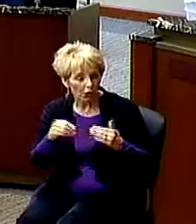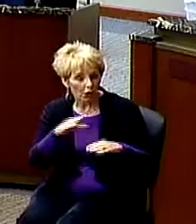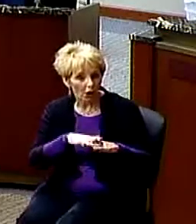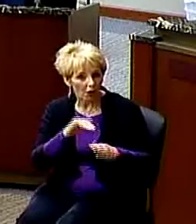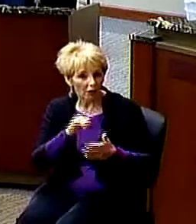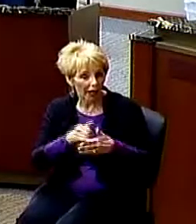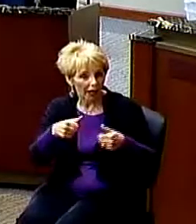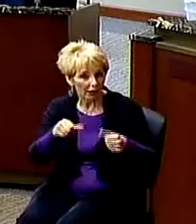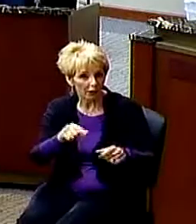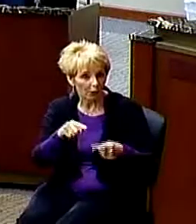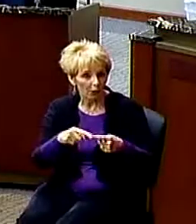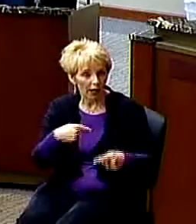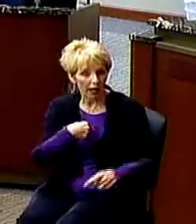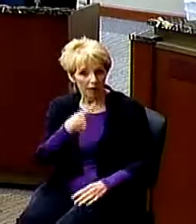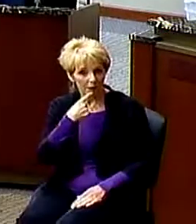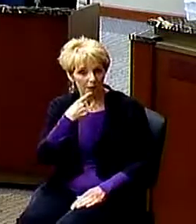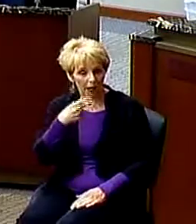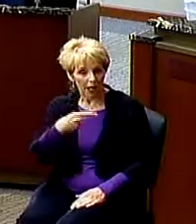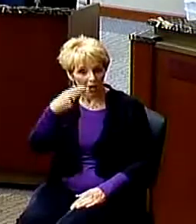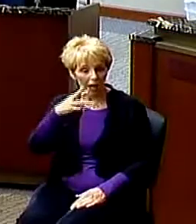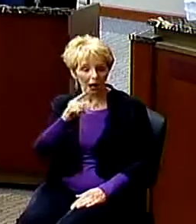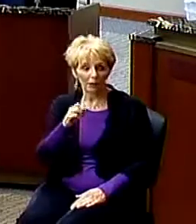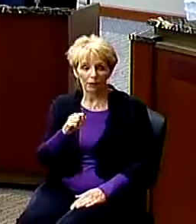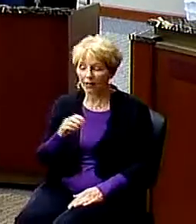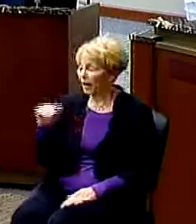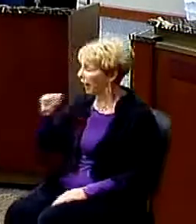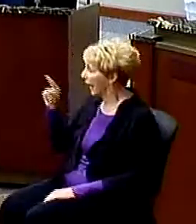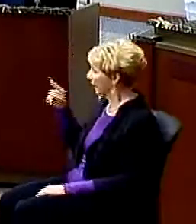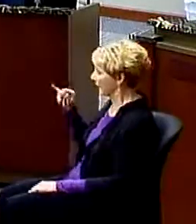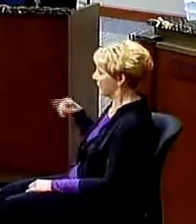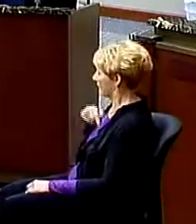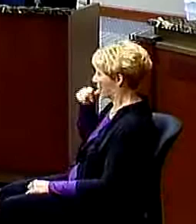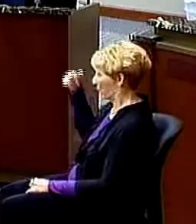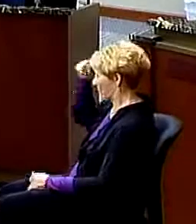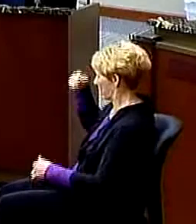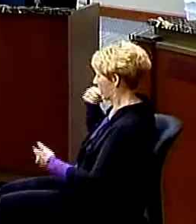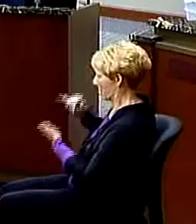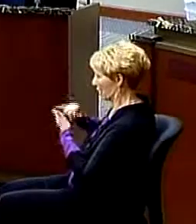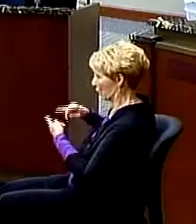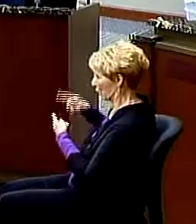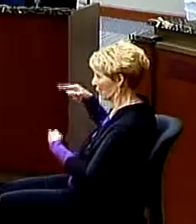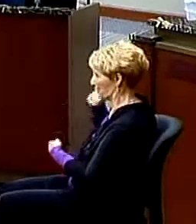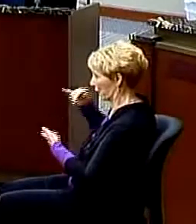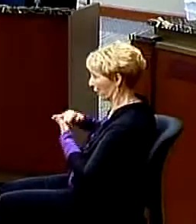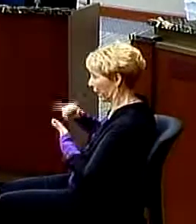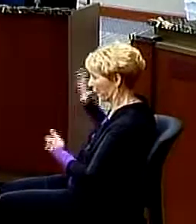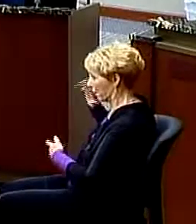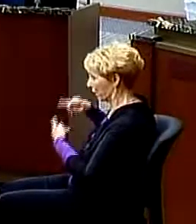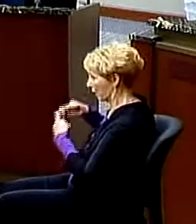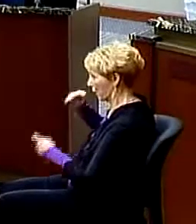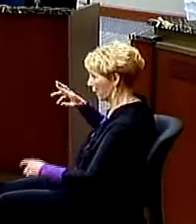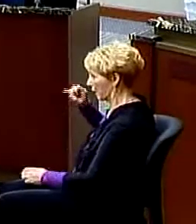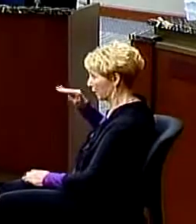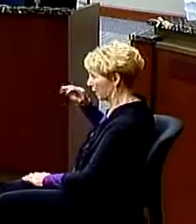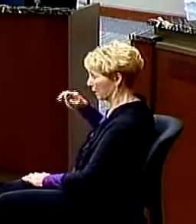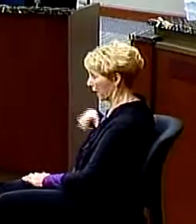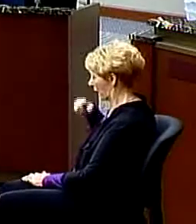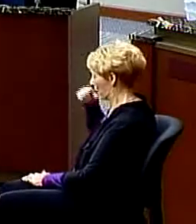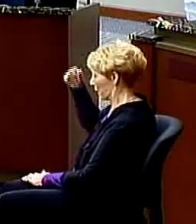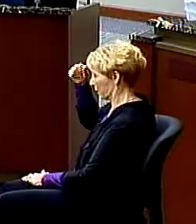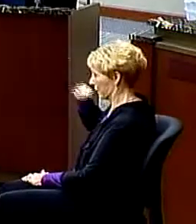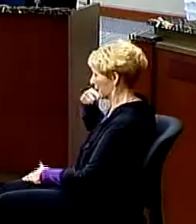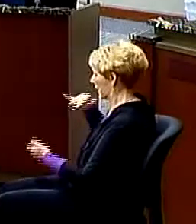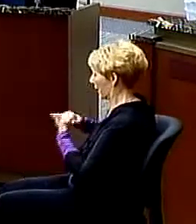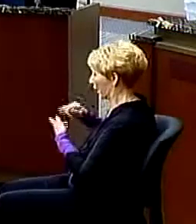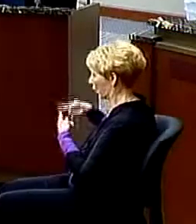that deposit when I had mentioned a higher rate. Aziz, I don't remember saying that to you. You said that before to Mr. Simmons. I don't remember ever